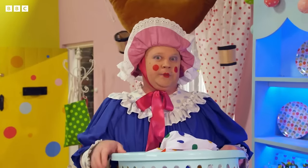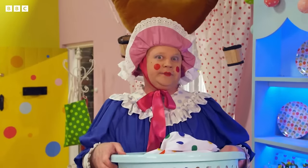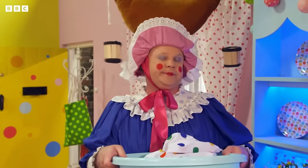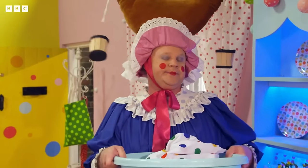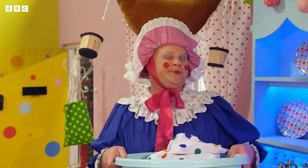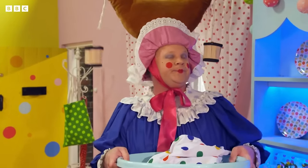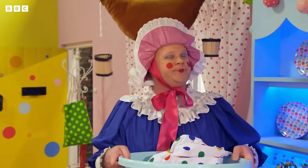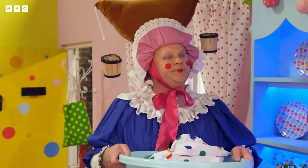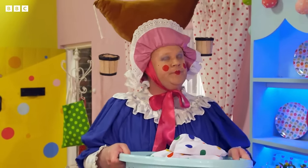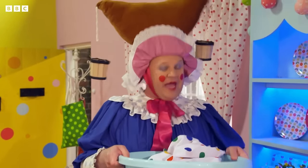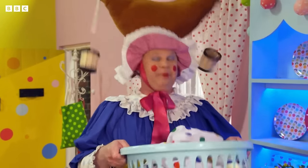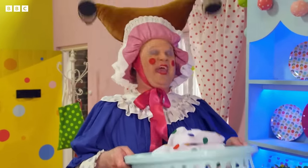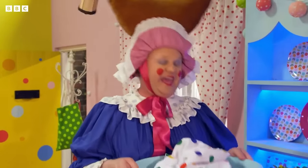Close. Yippee!